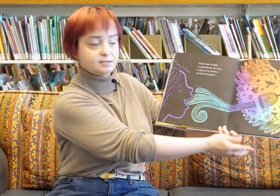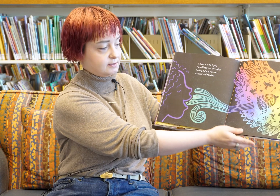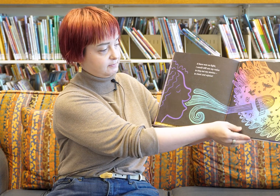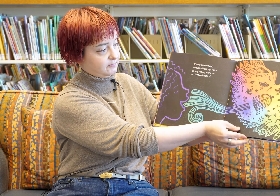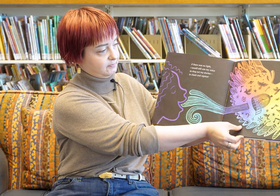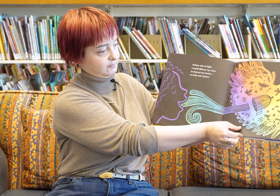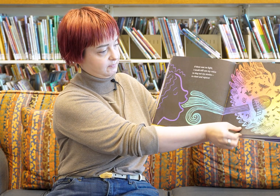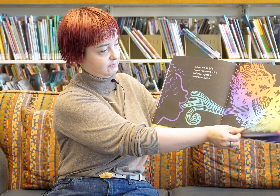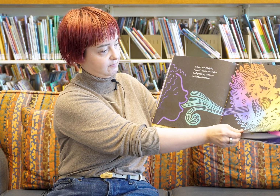rejoice.